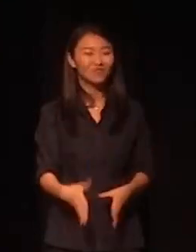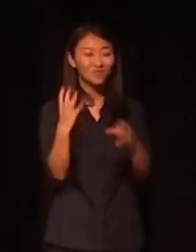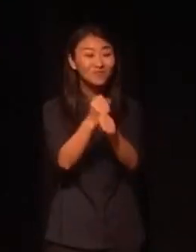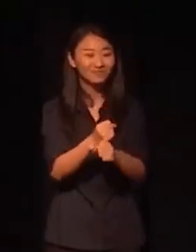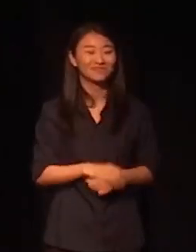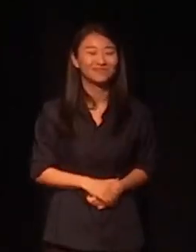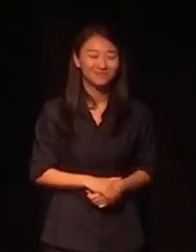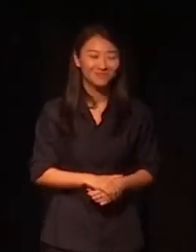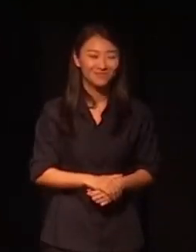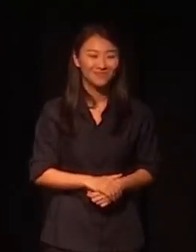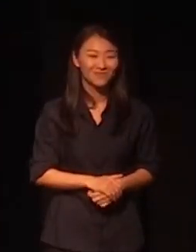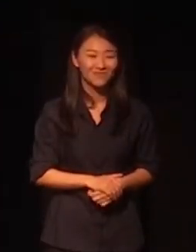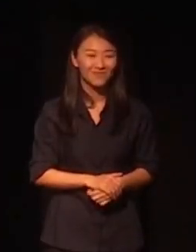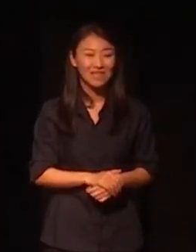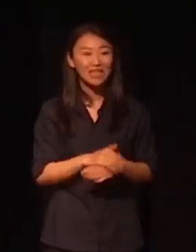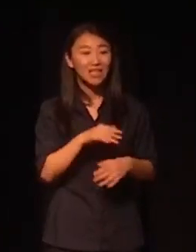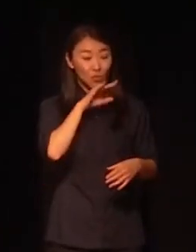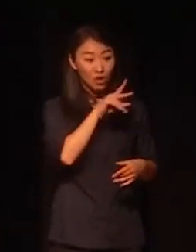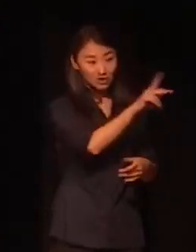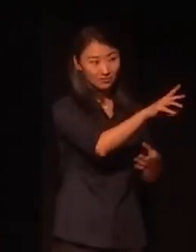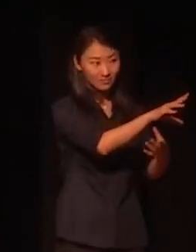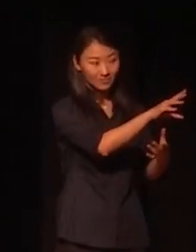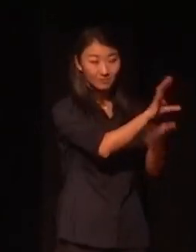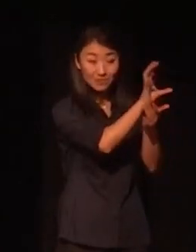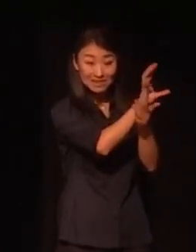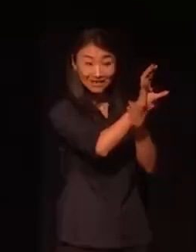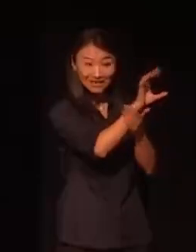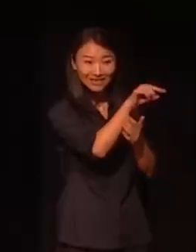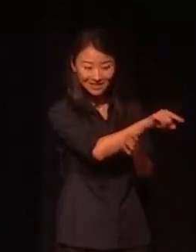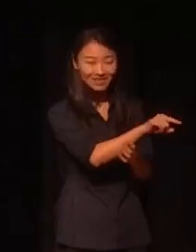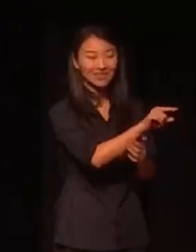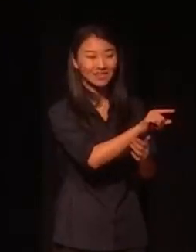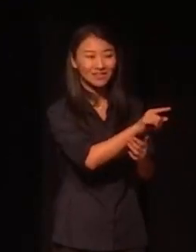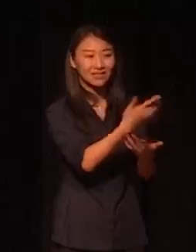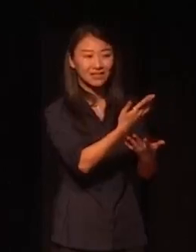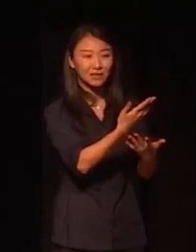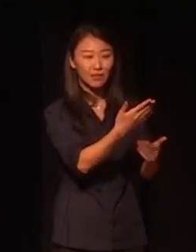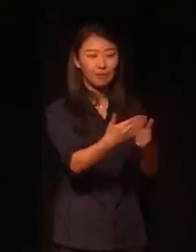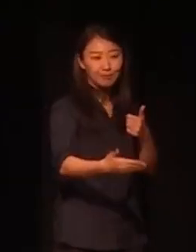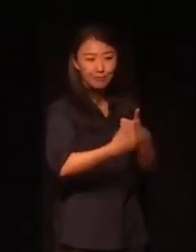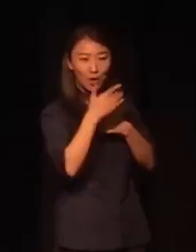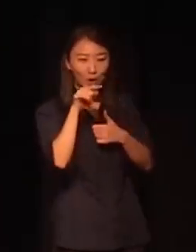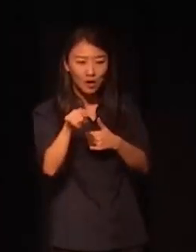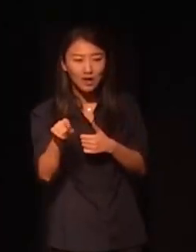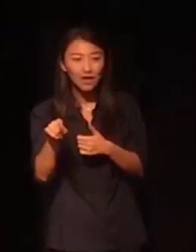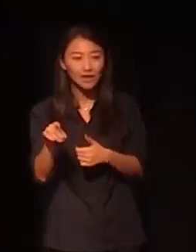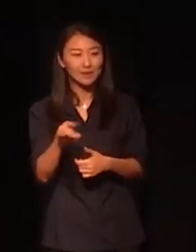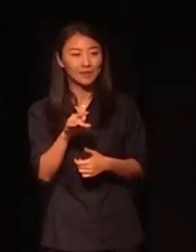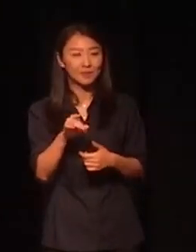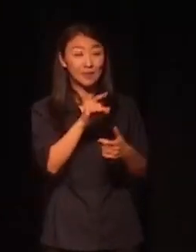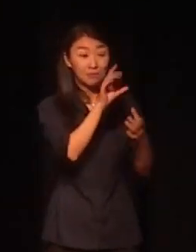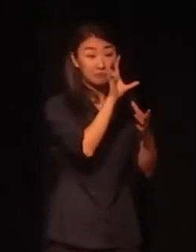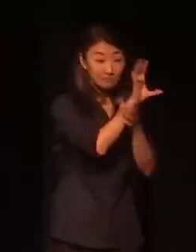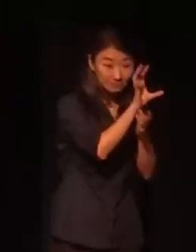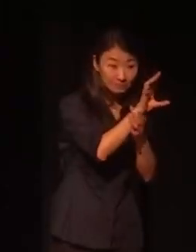Okay, you can get some videos, some recipes out of the videos. You can, because videos have